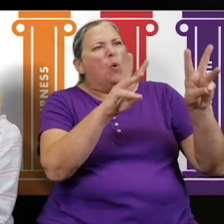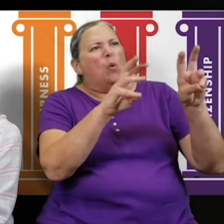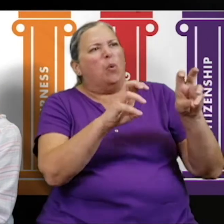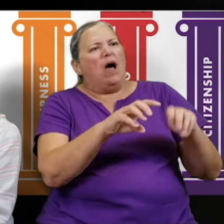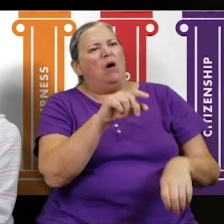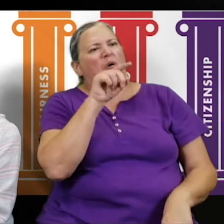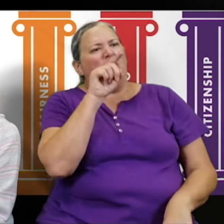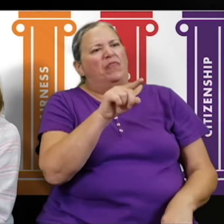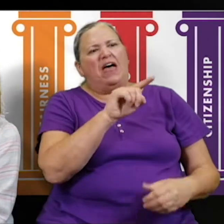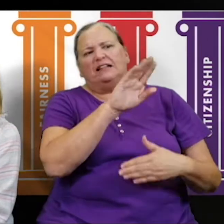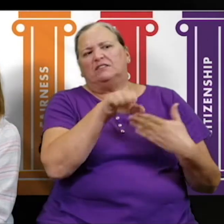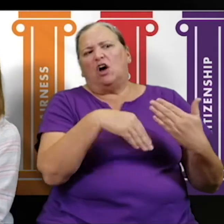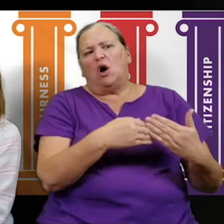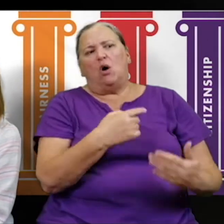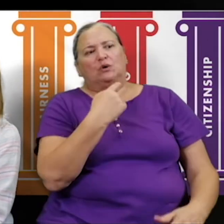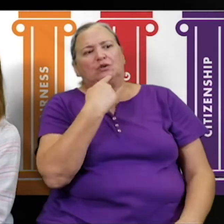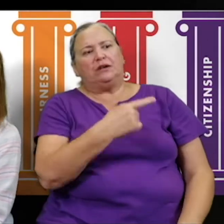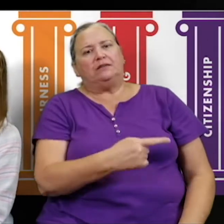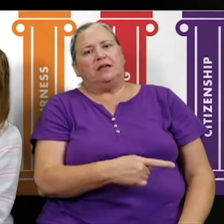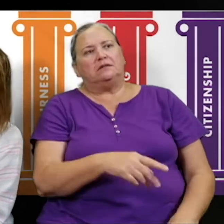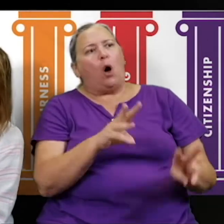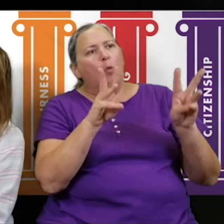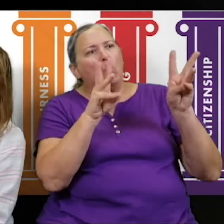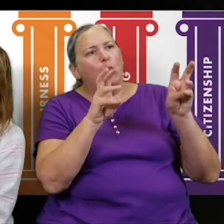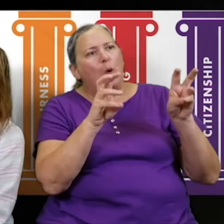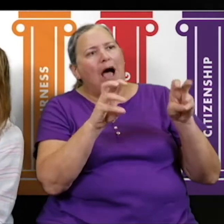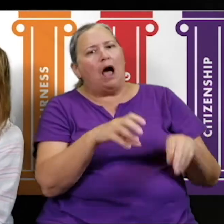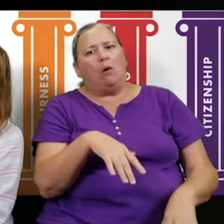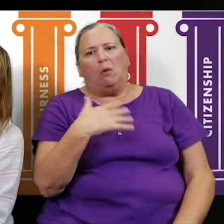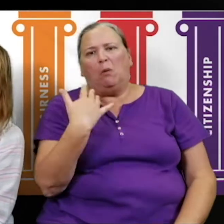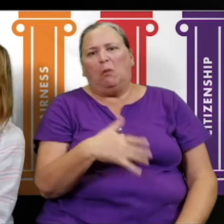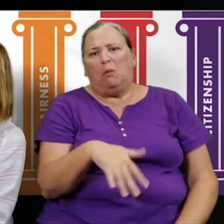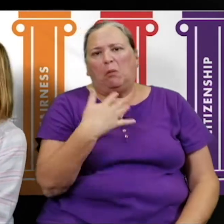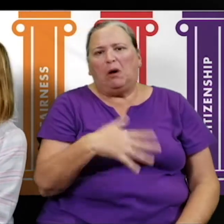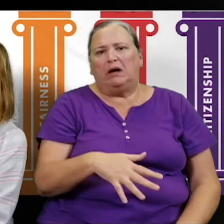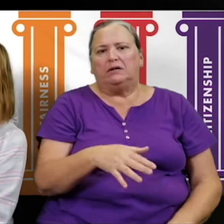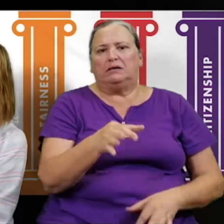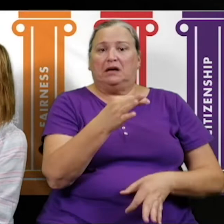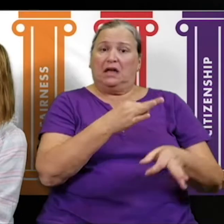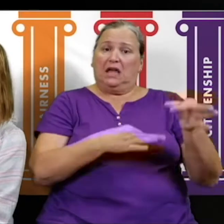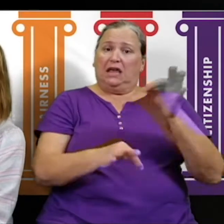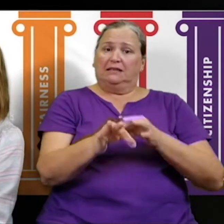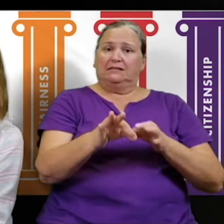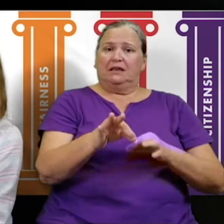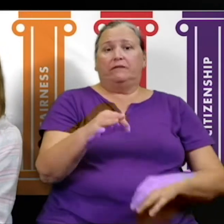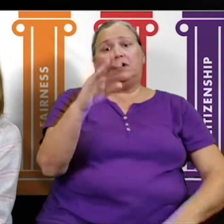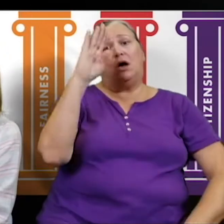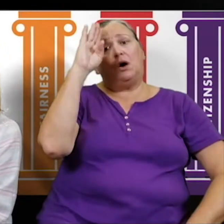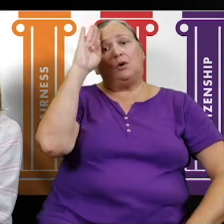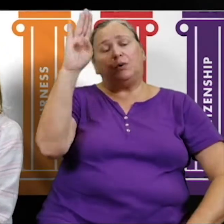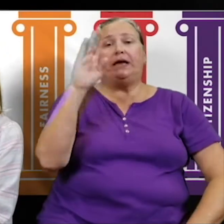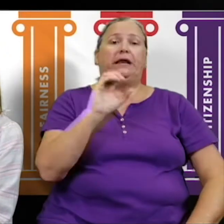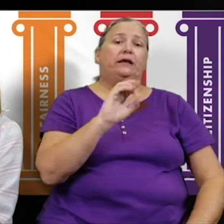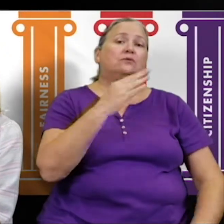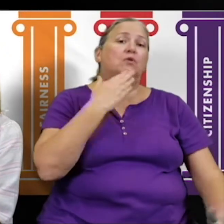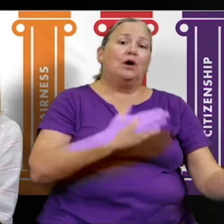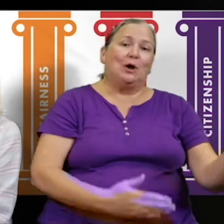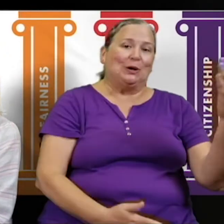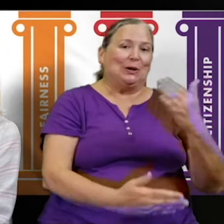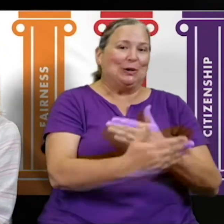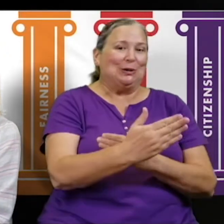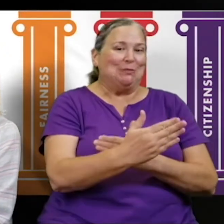about all she could say. Wow. Instead of greeting students or good morning